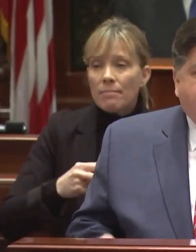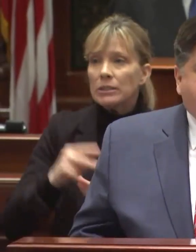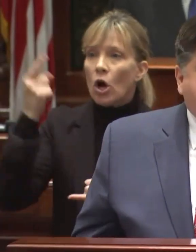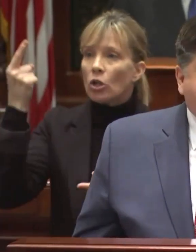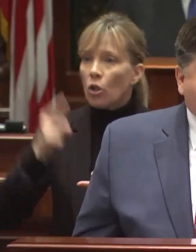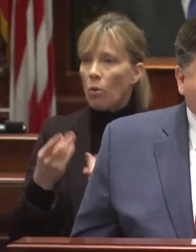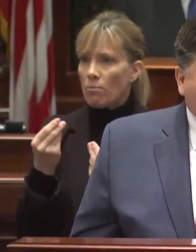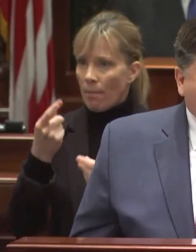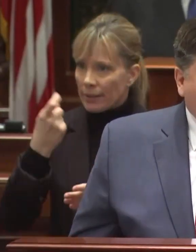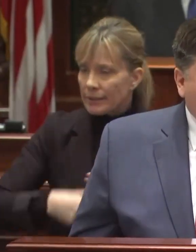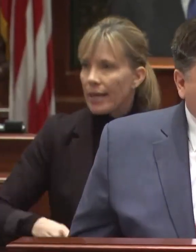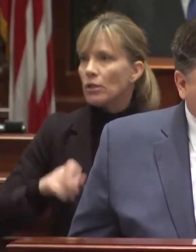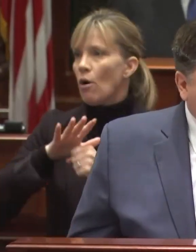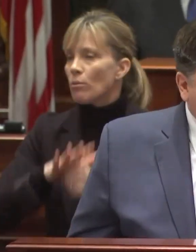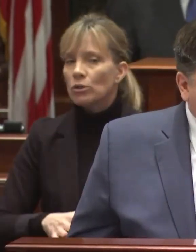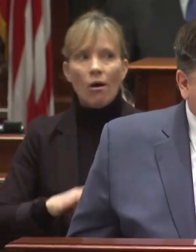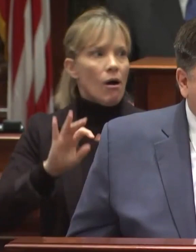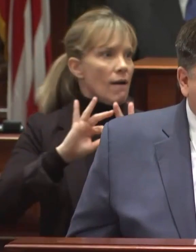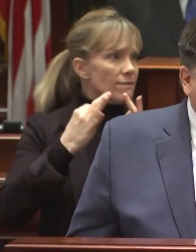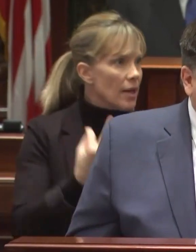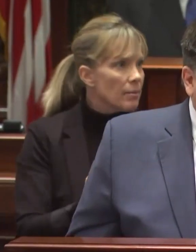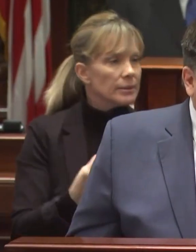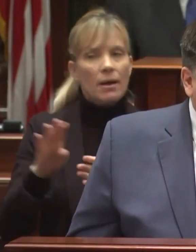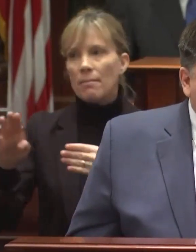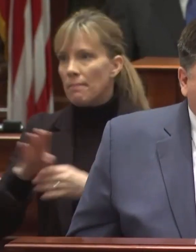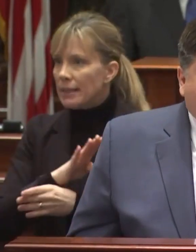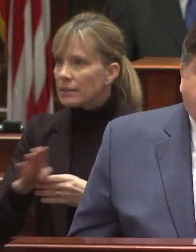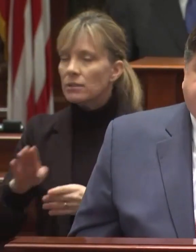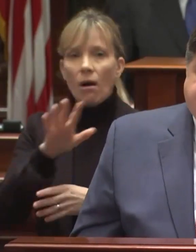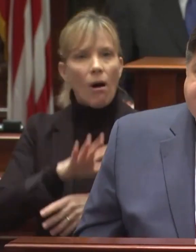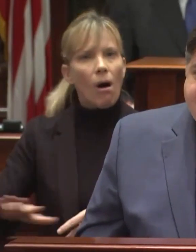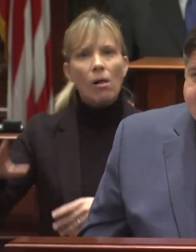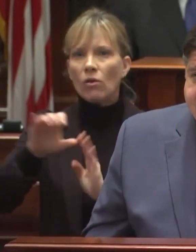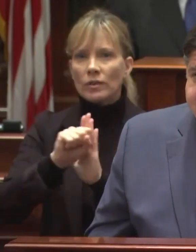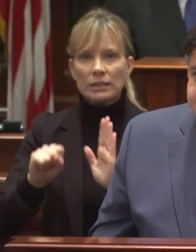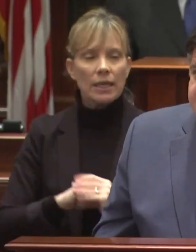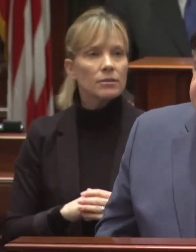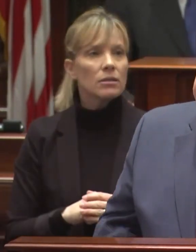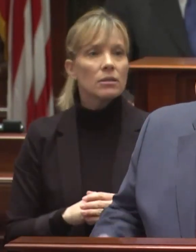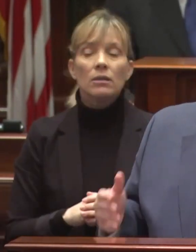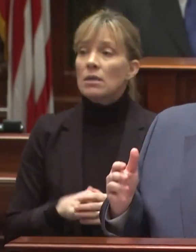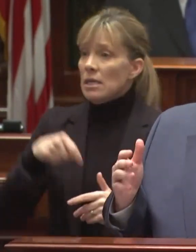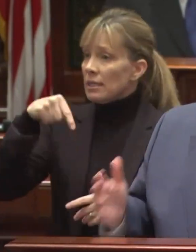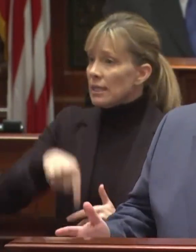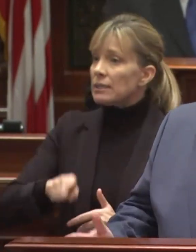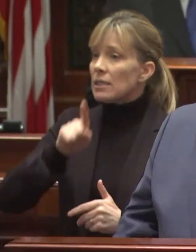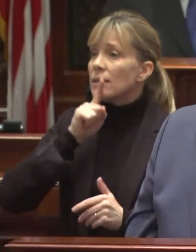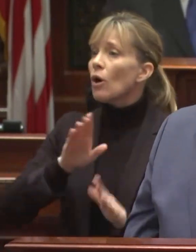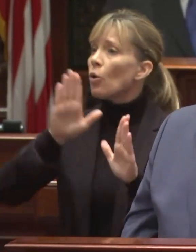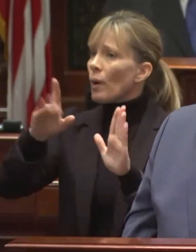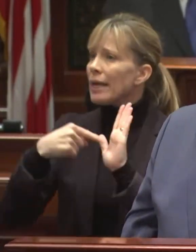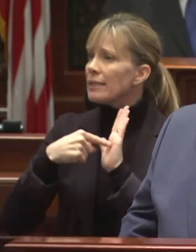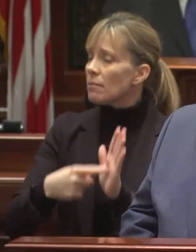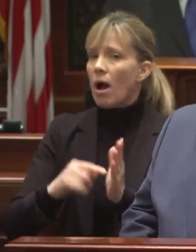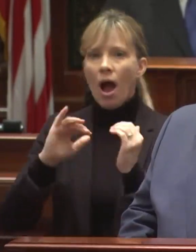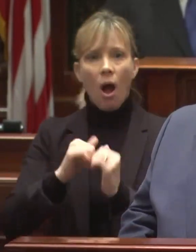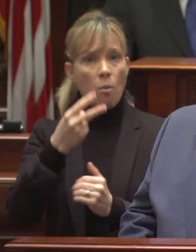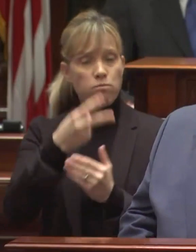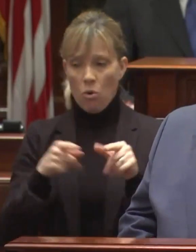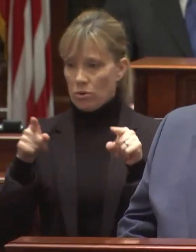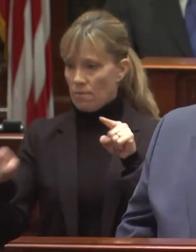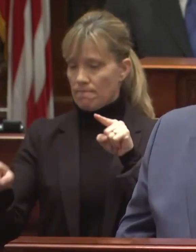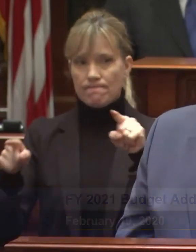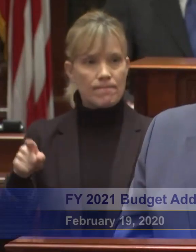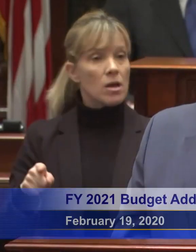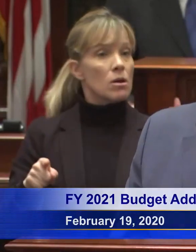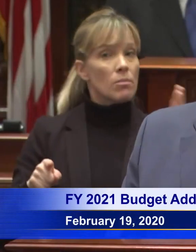lower property tax pressure on families and businesses across the state. This is a great example of how both sides of